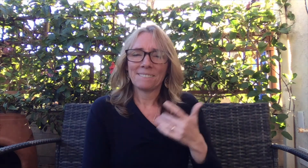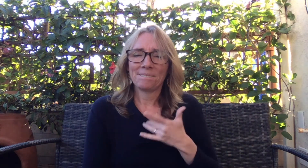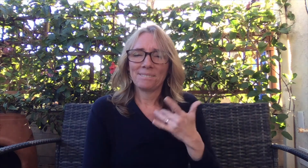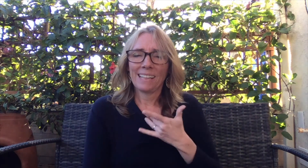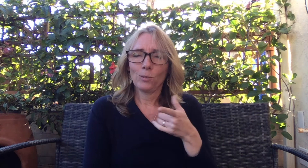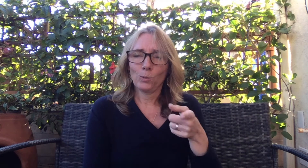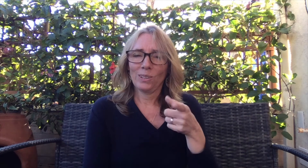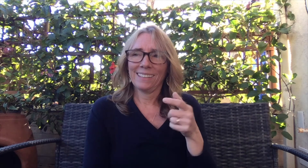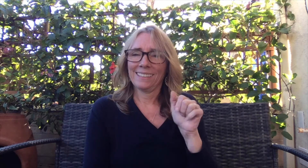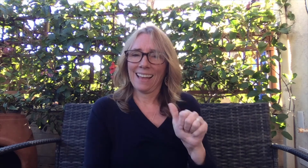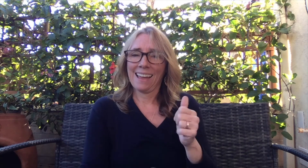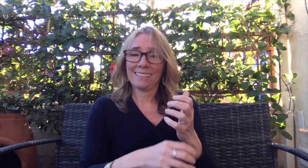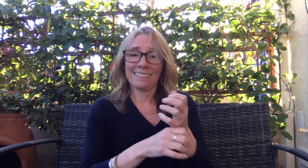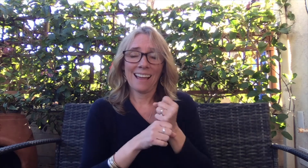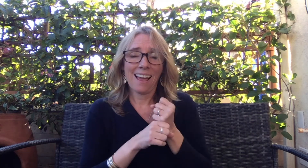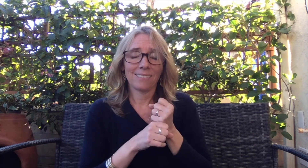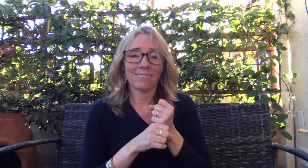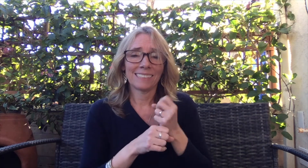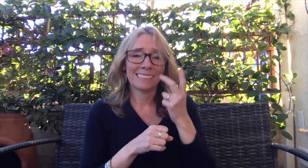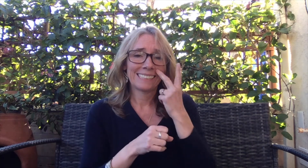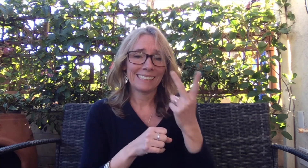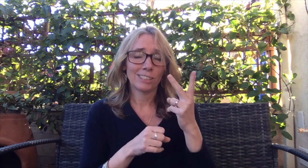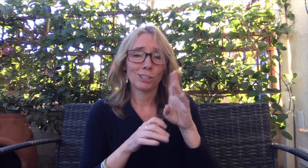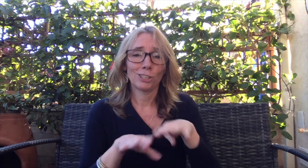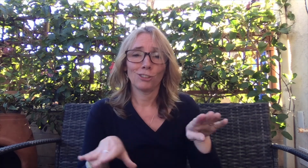they're incredibly engaged.